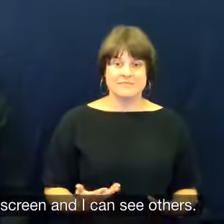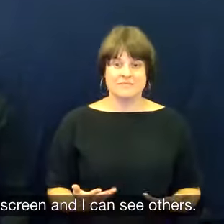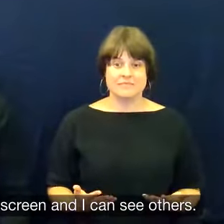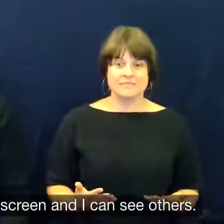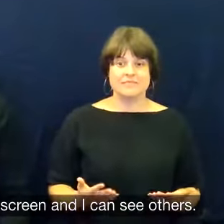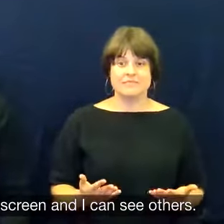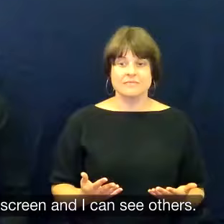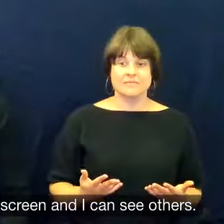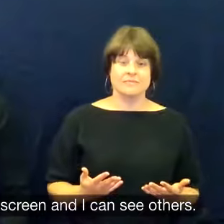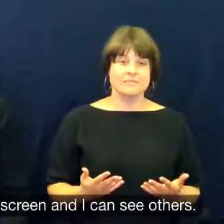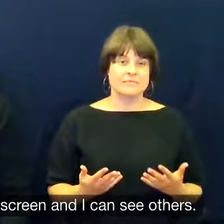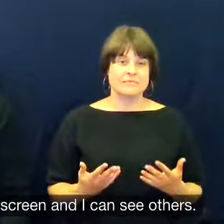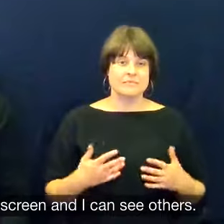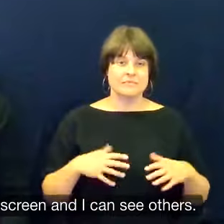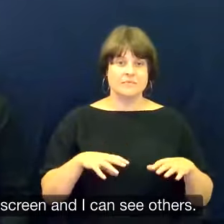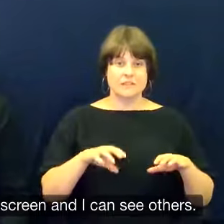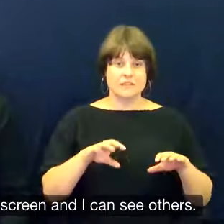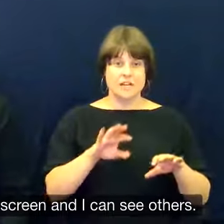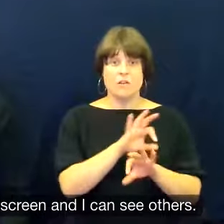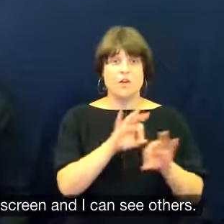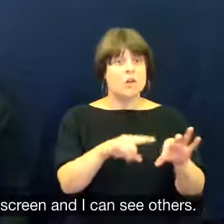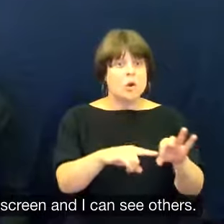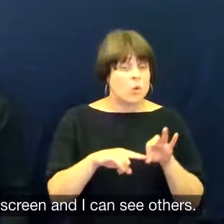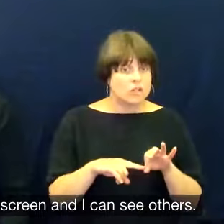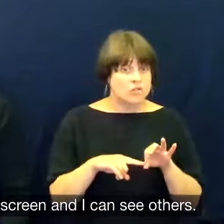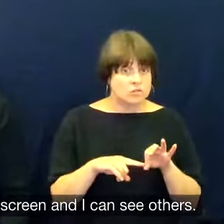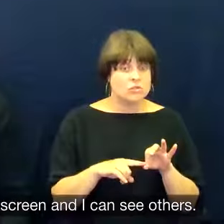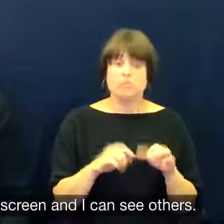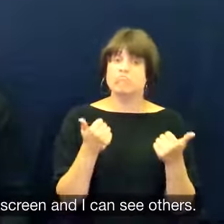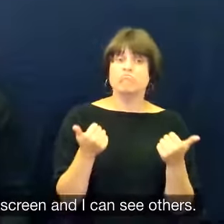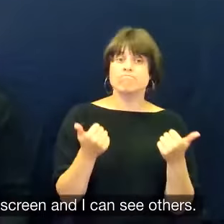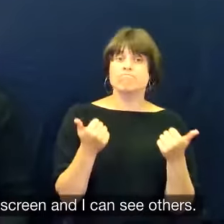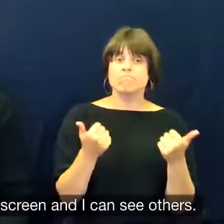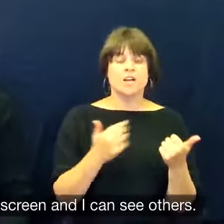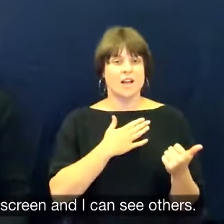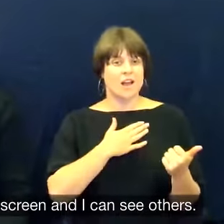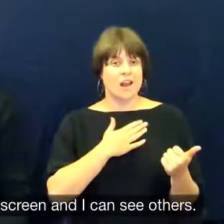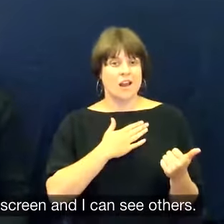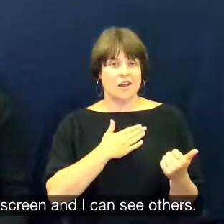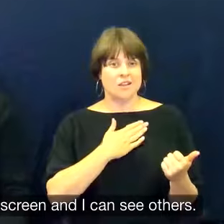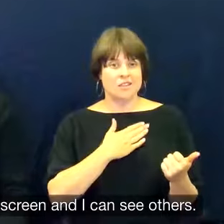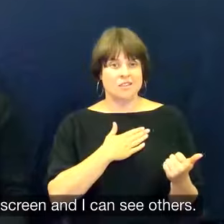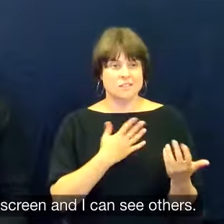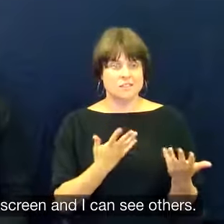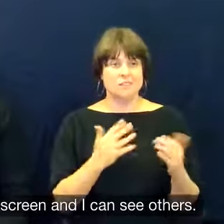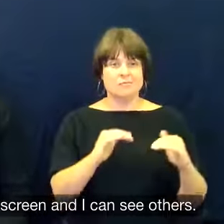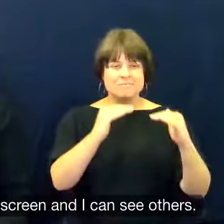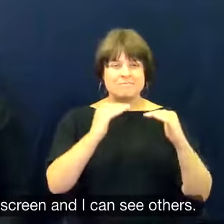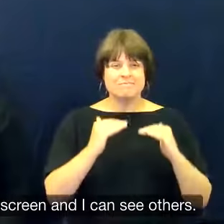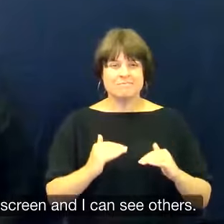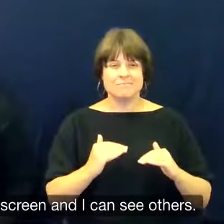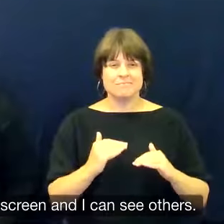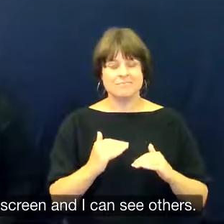can hear We'll us. hold off there's no questions so far. So I would like to now go to the next